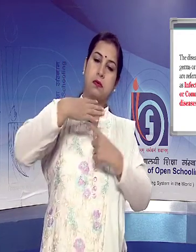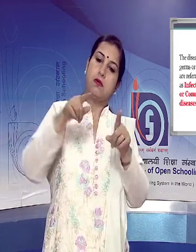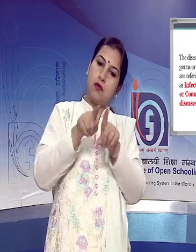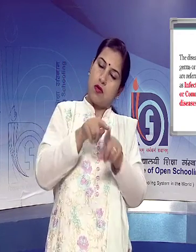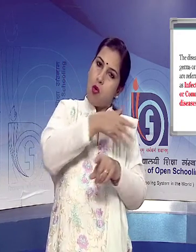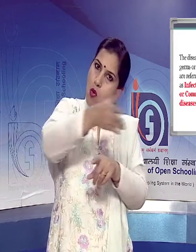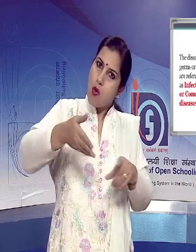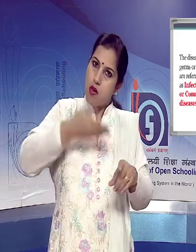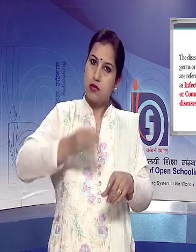diseases.